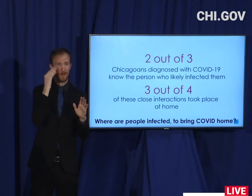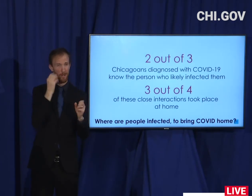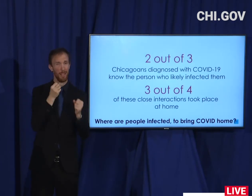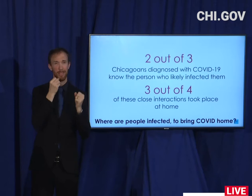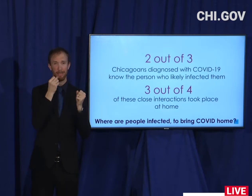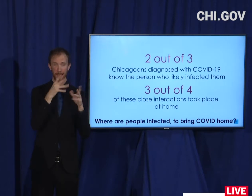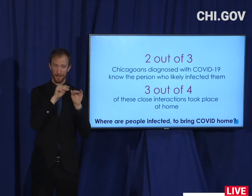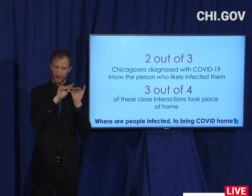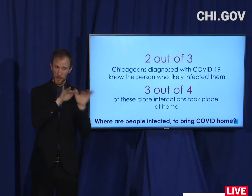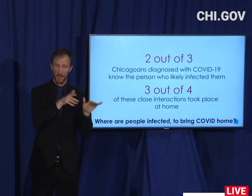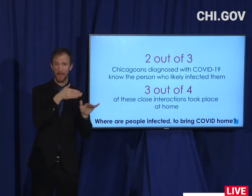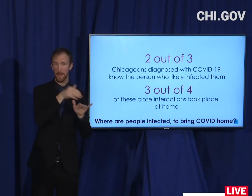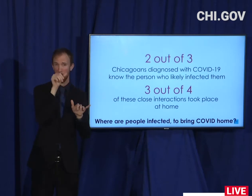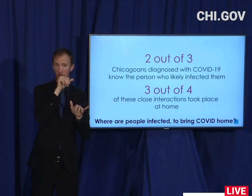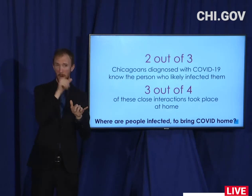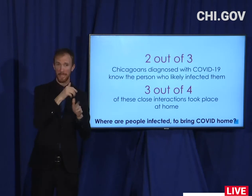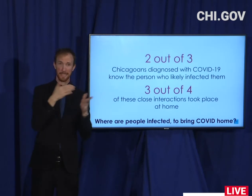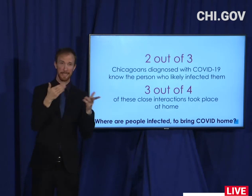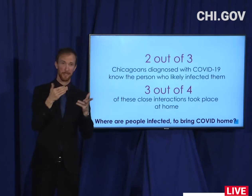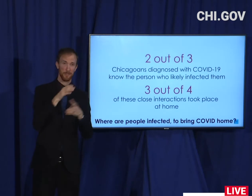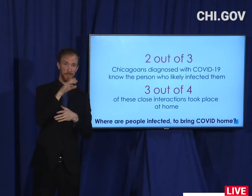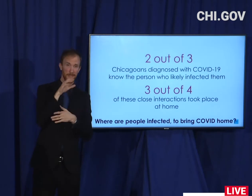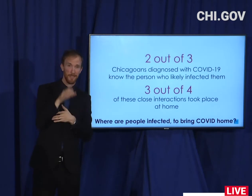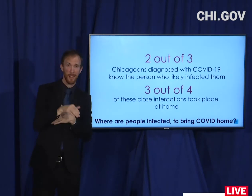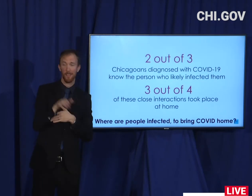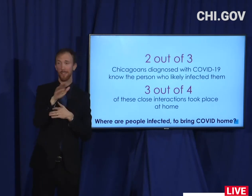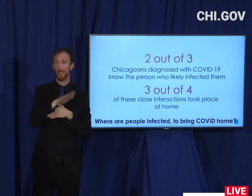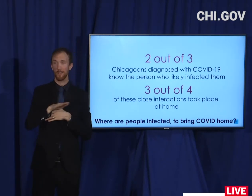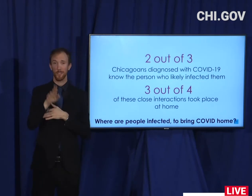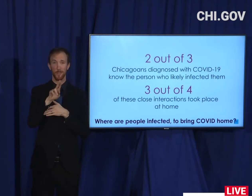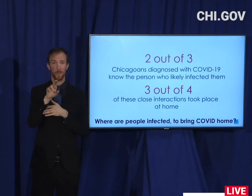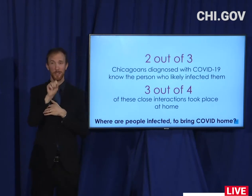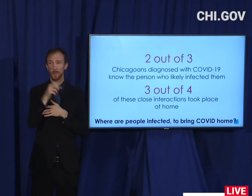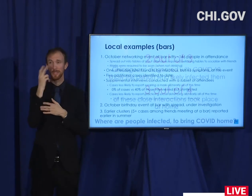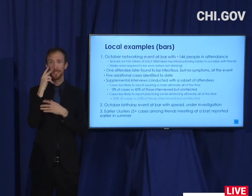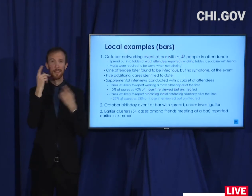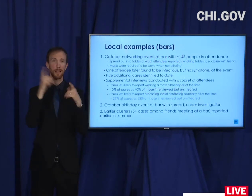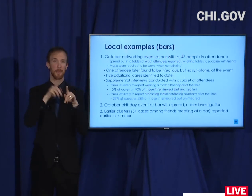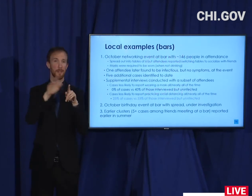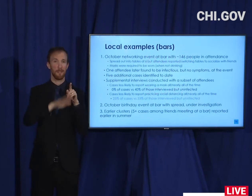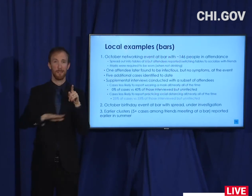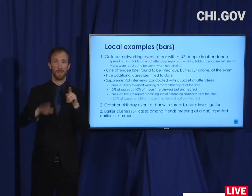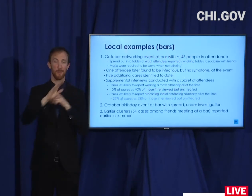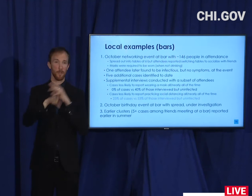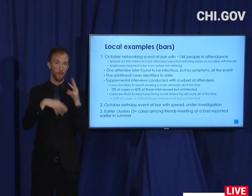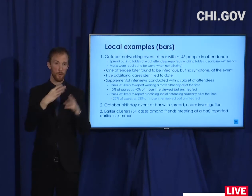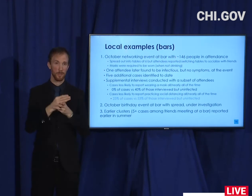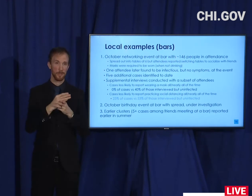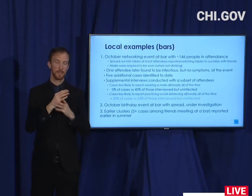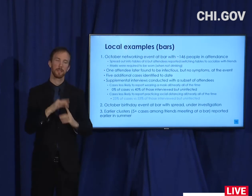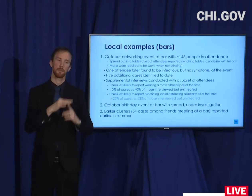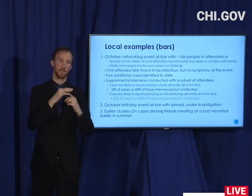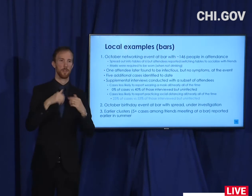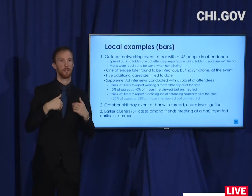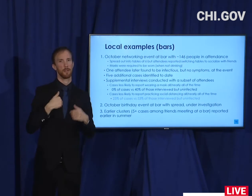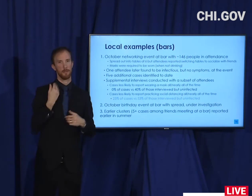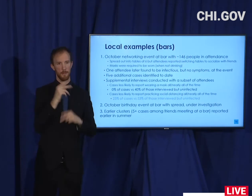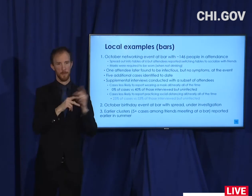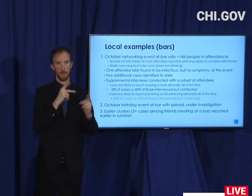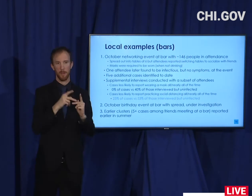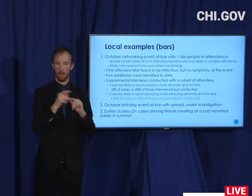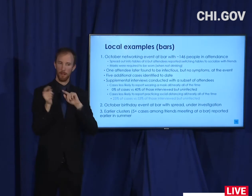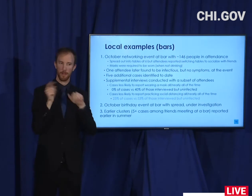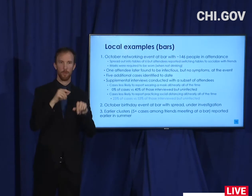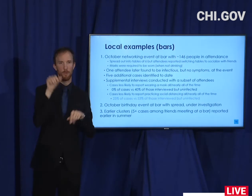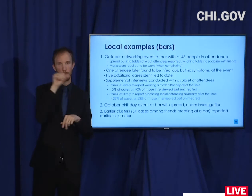that internationally, especially where we're seeing disproportionate cases among younger Chicagoans. I do just want to make a couple of quick examples on